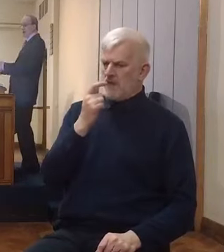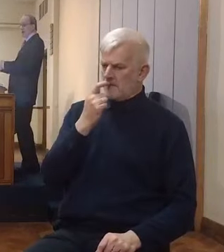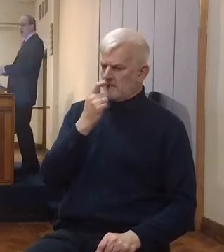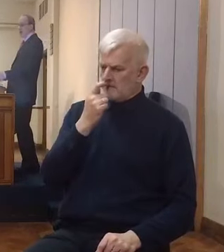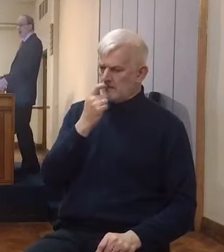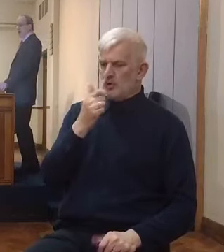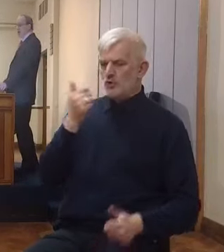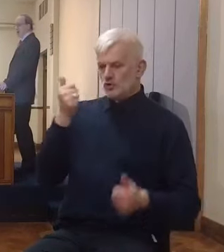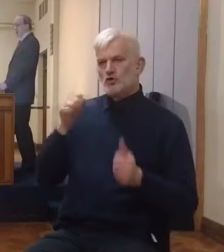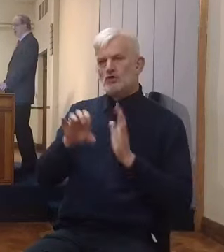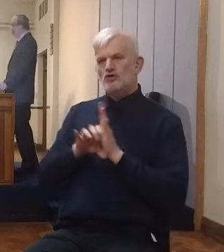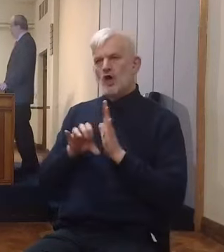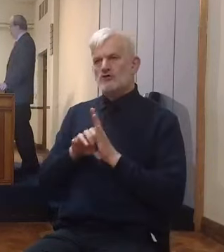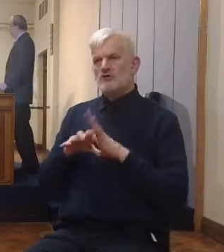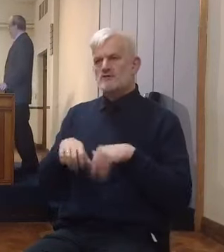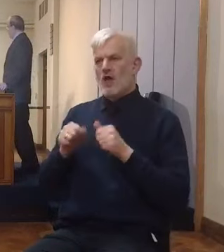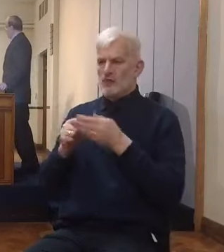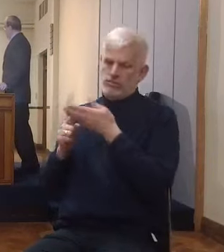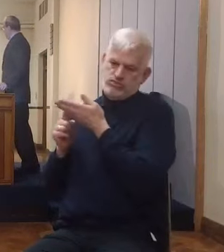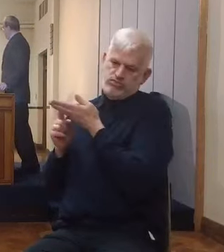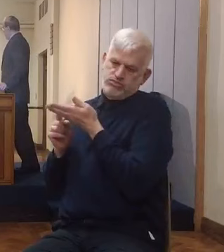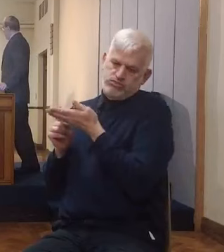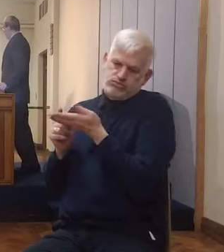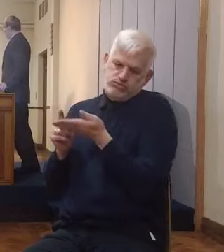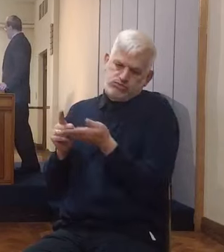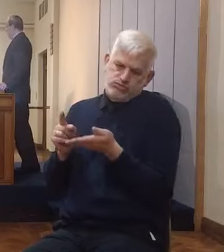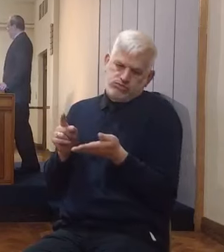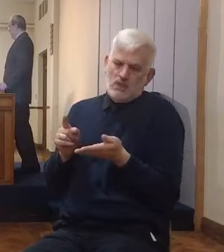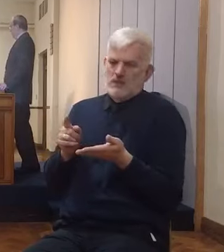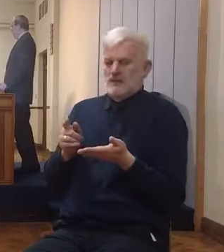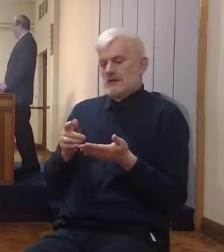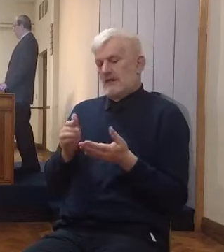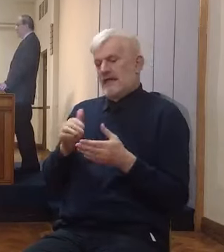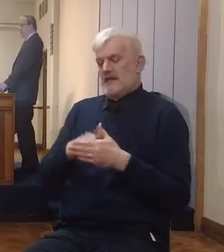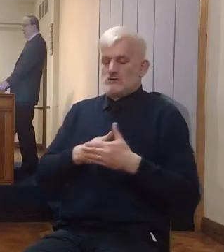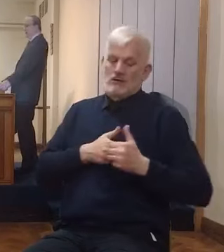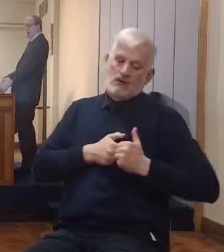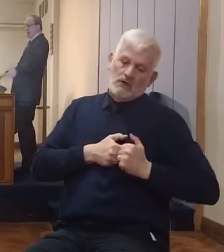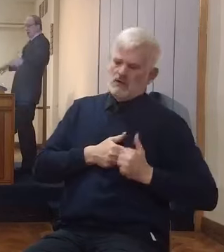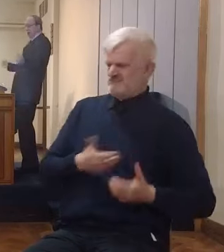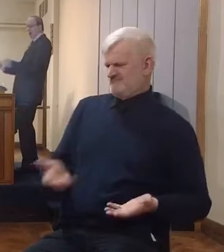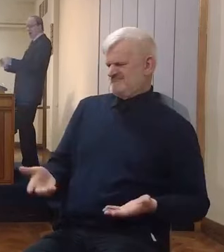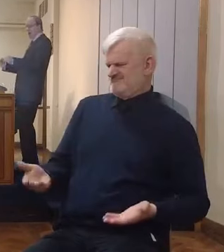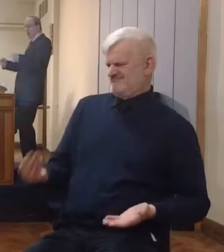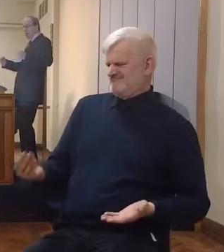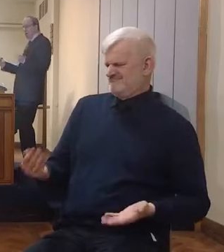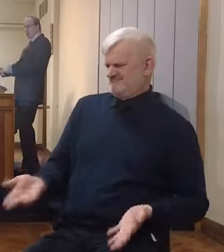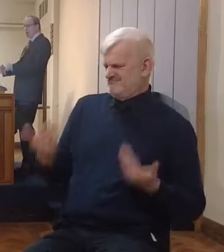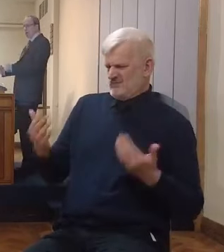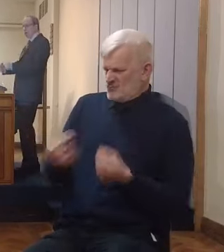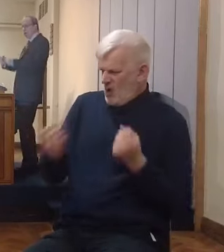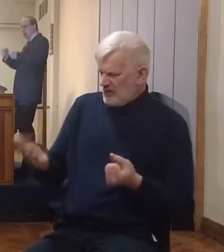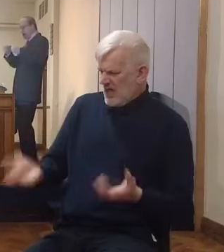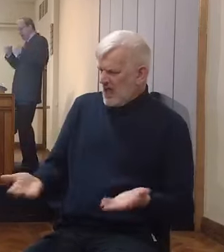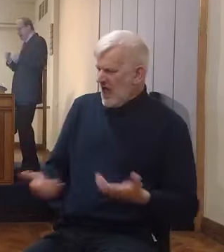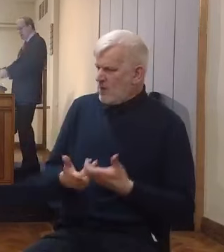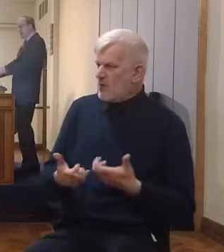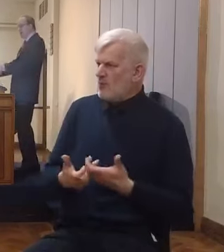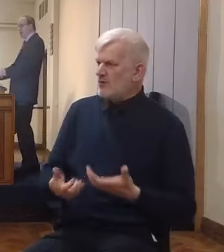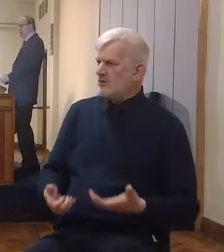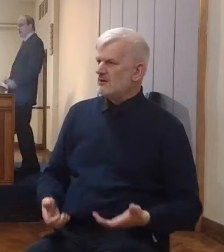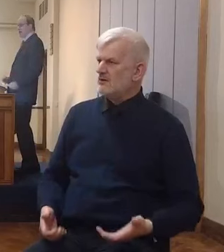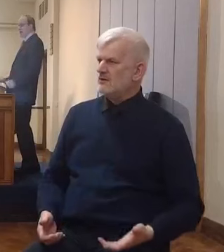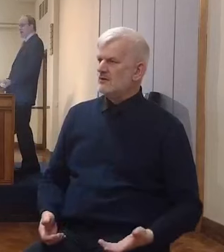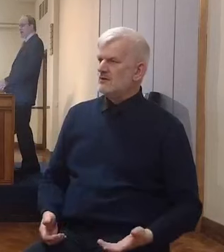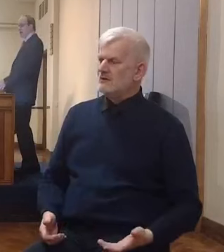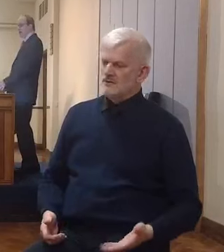drift into shallow sentimentality and so on. What are you going to do to gird it up and pull it together and get